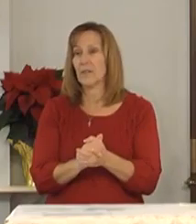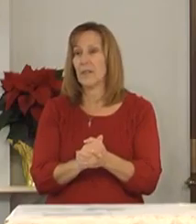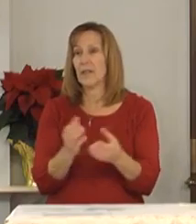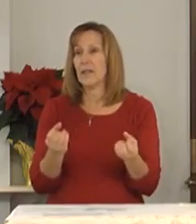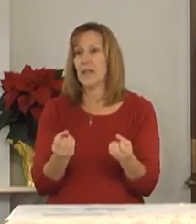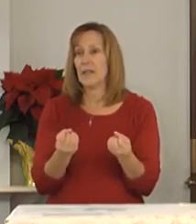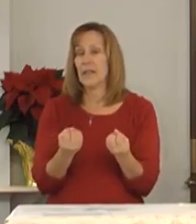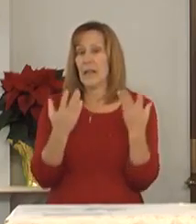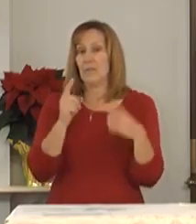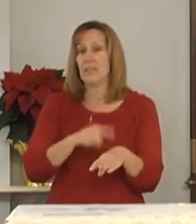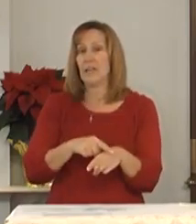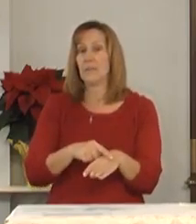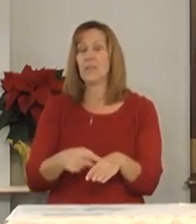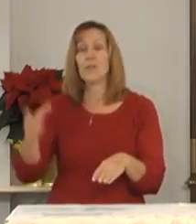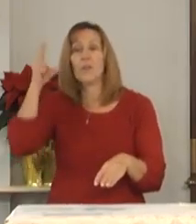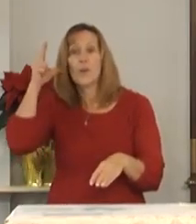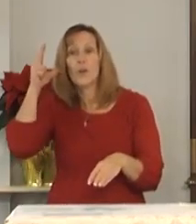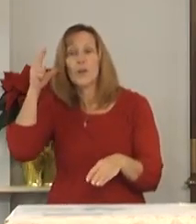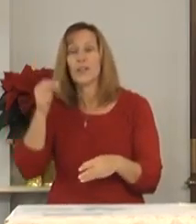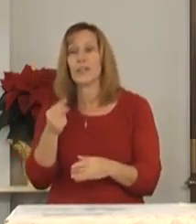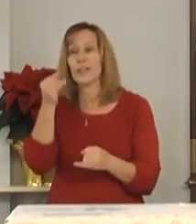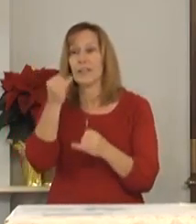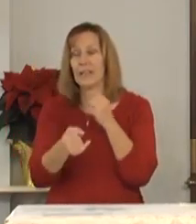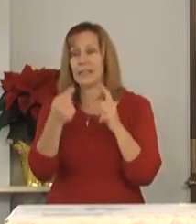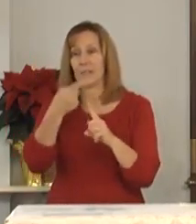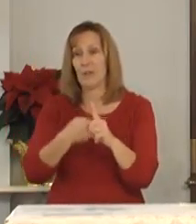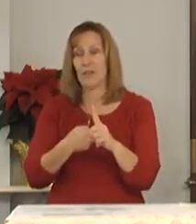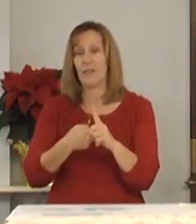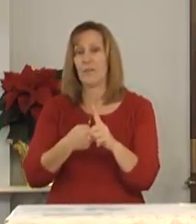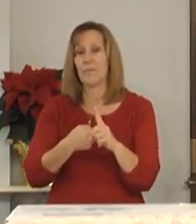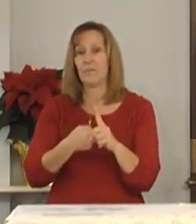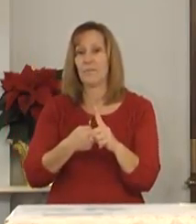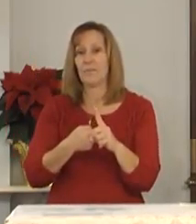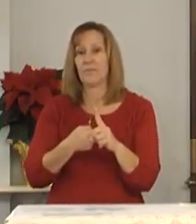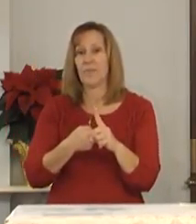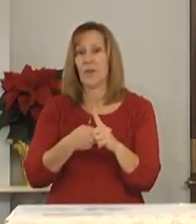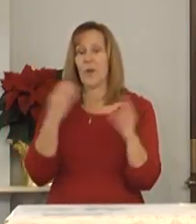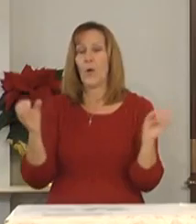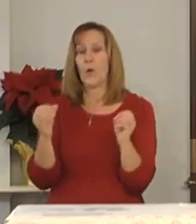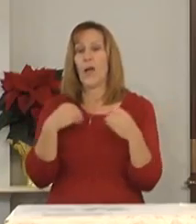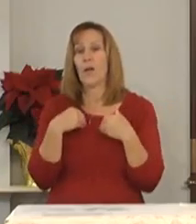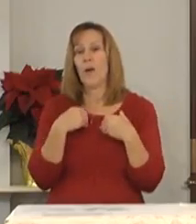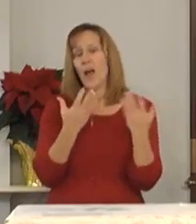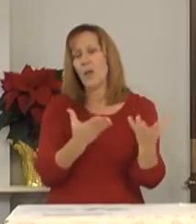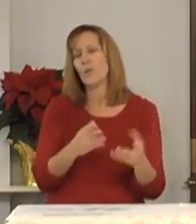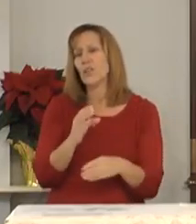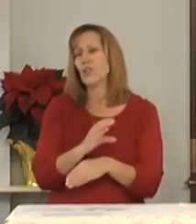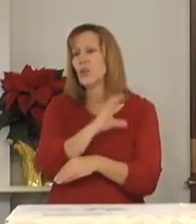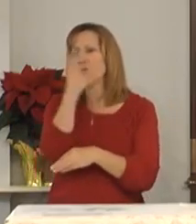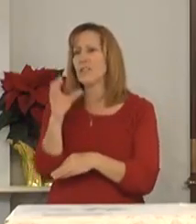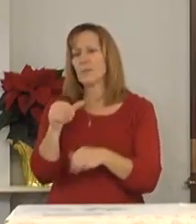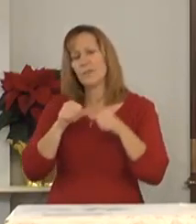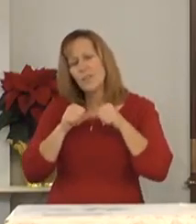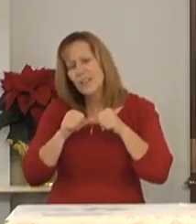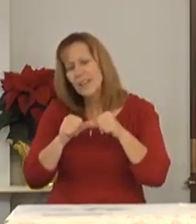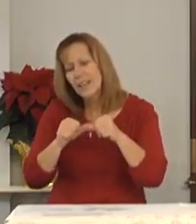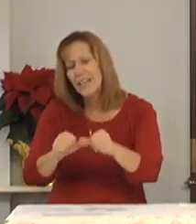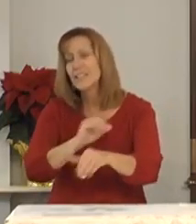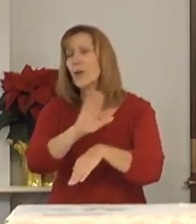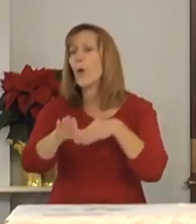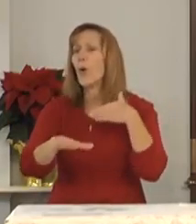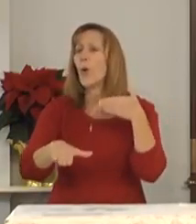How many times have you heard in the last month or so, "Oh, how I wish Christmas could last all